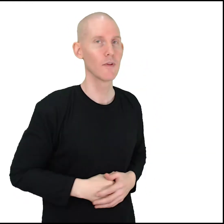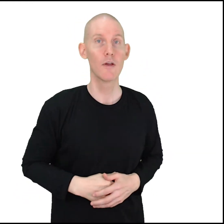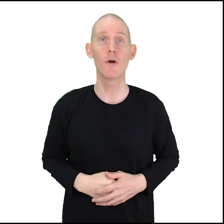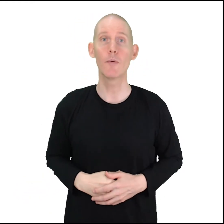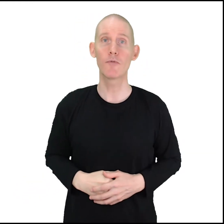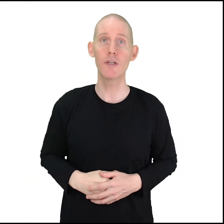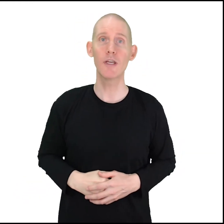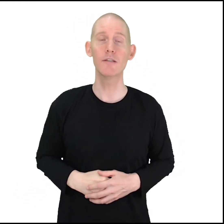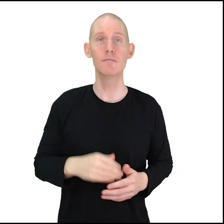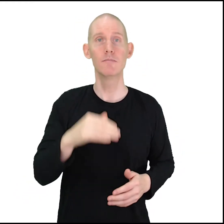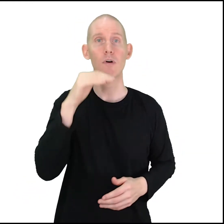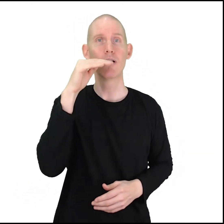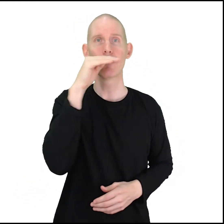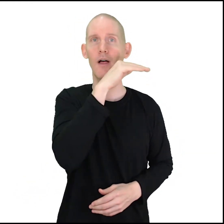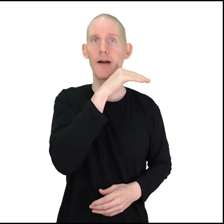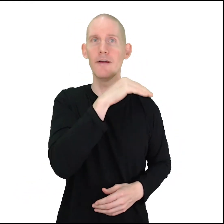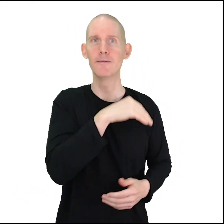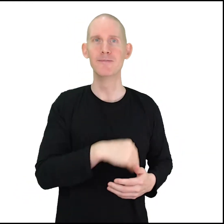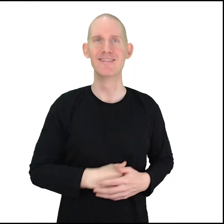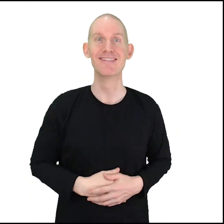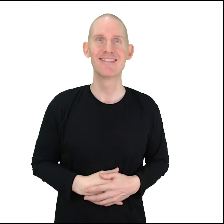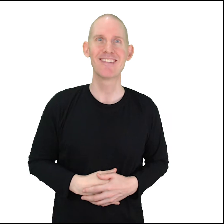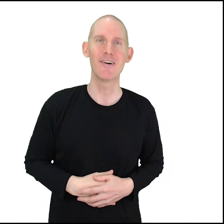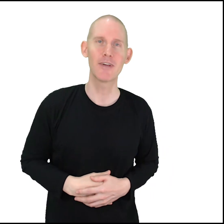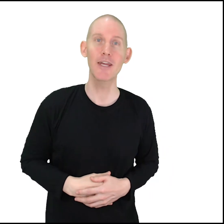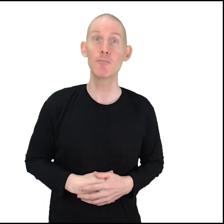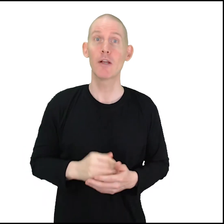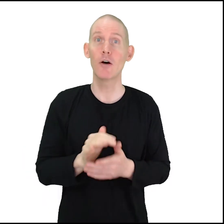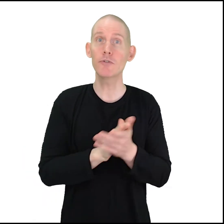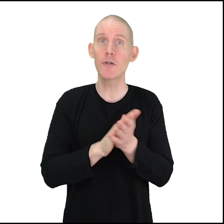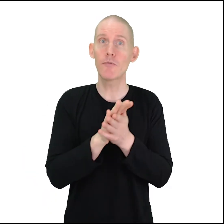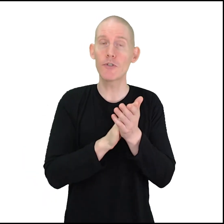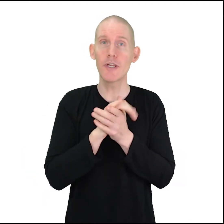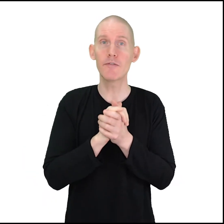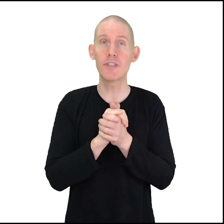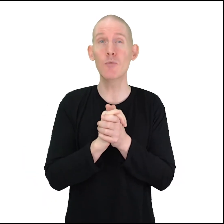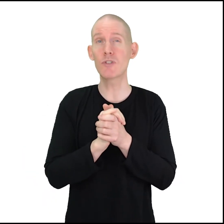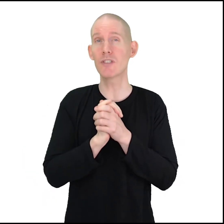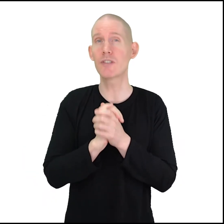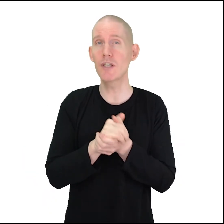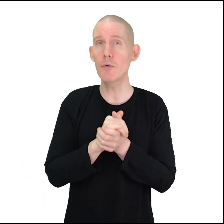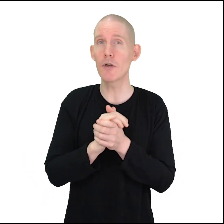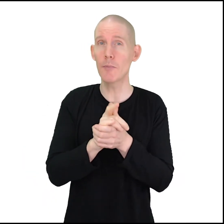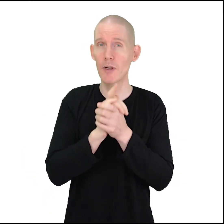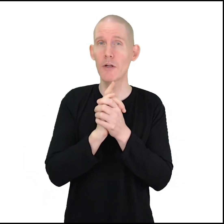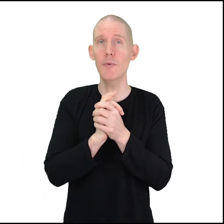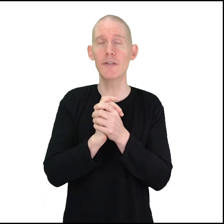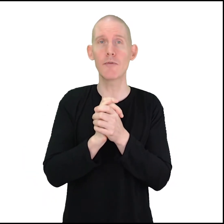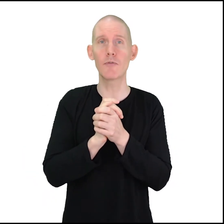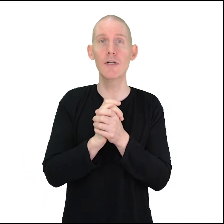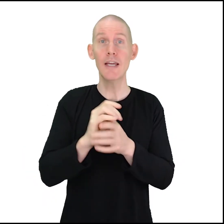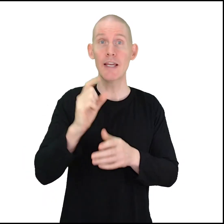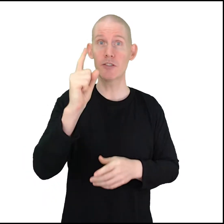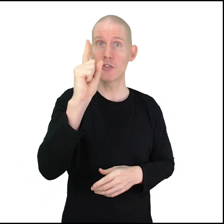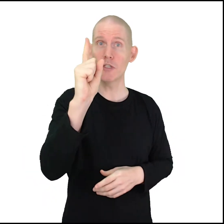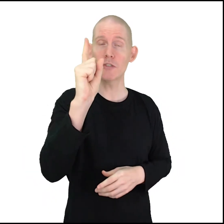From the front again. Lie. Okay, an alternate version I've seen, which is similar but a little bit different, is to just